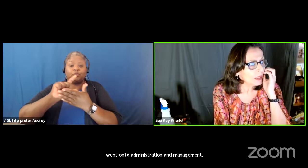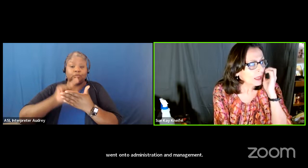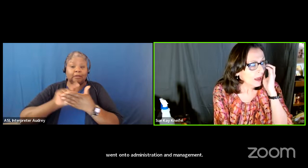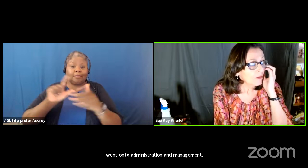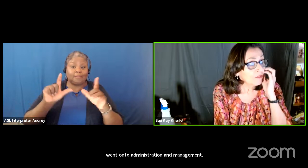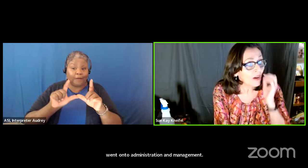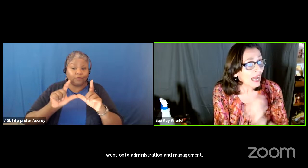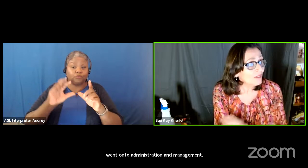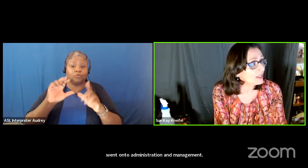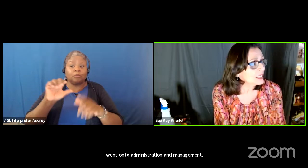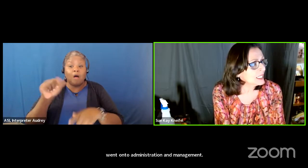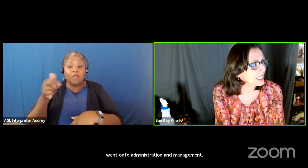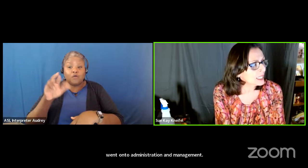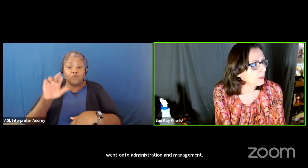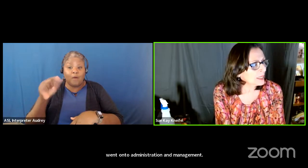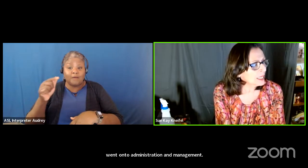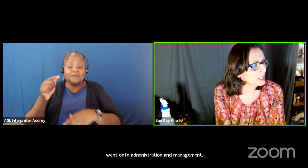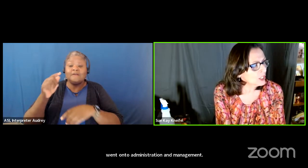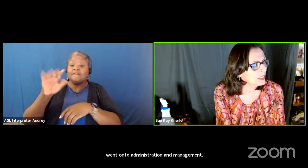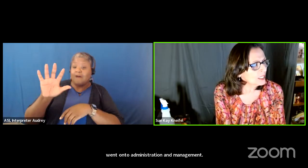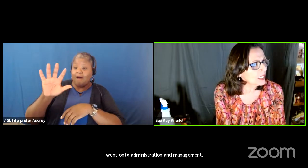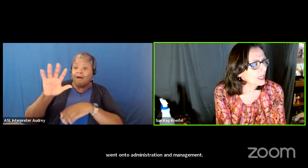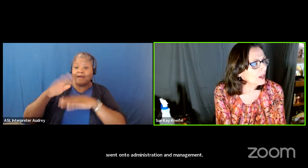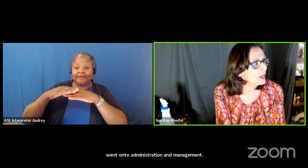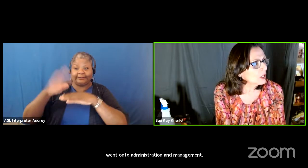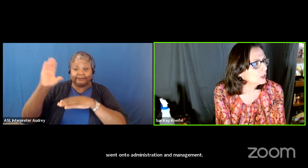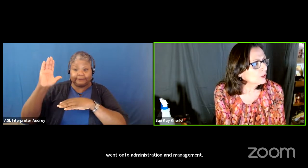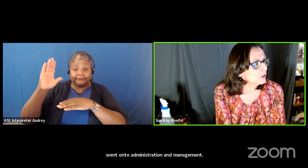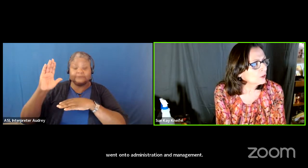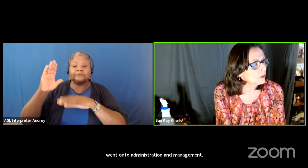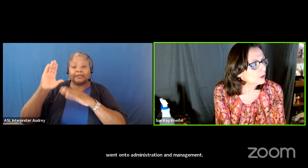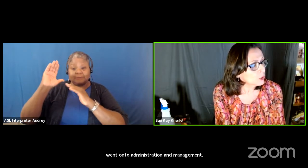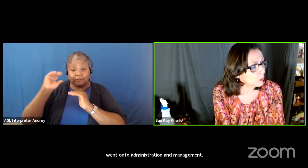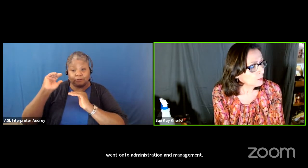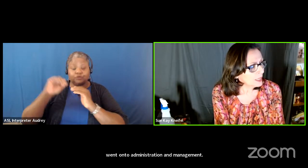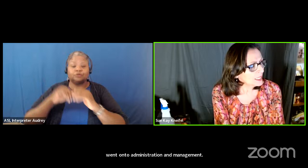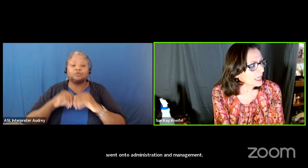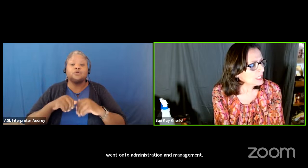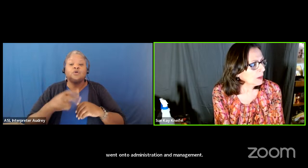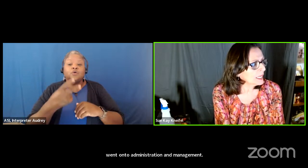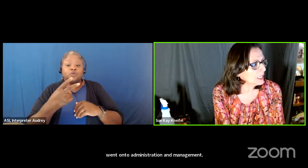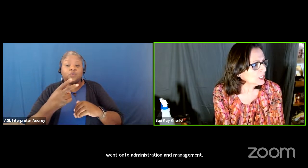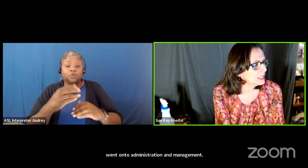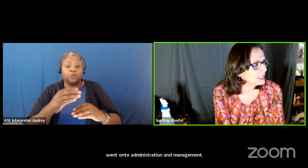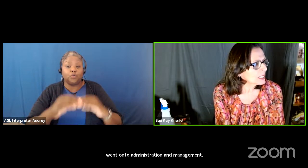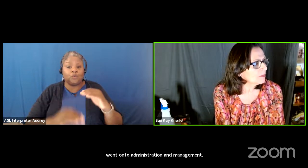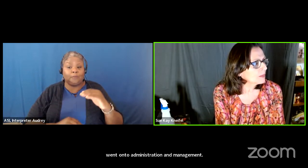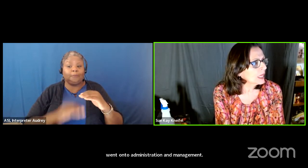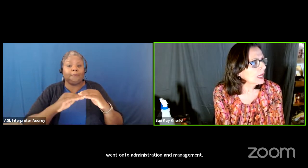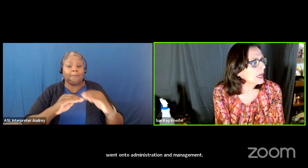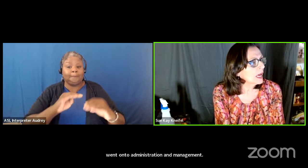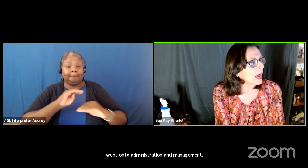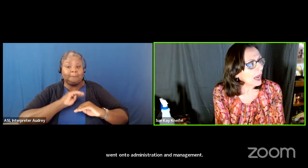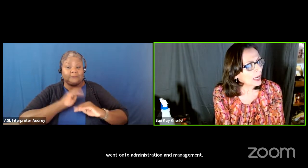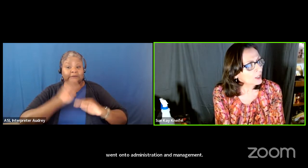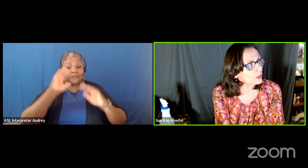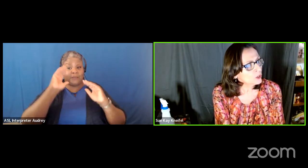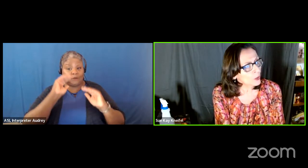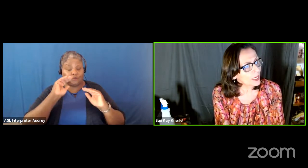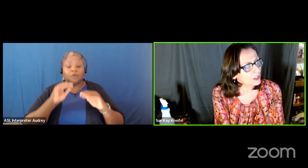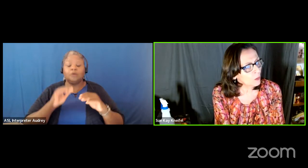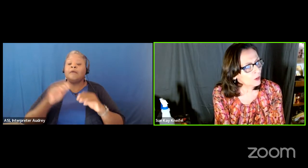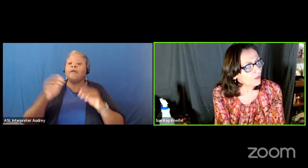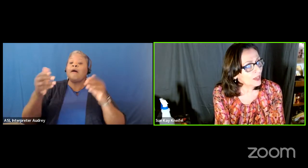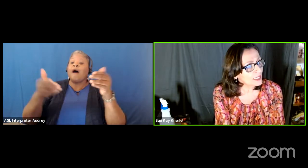regulation. 5 exceeds expectations. 2 meets expectations.